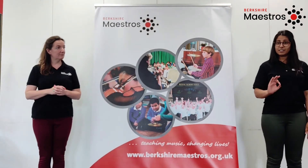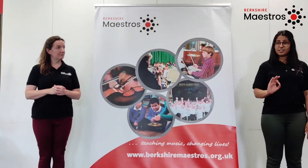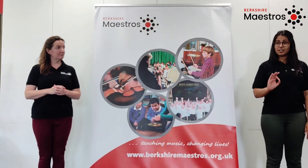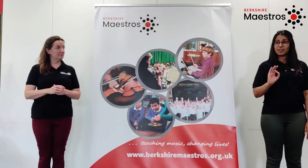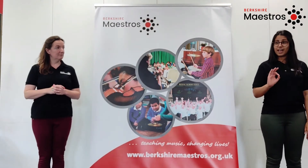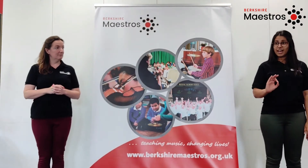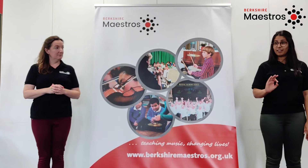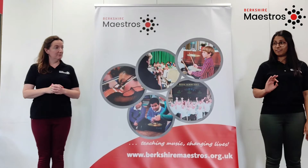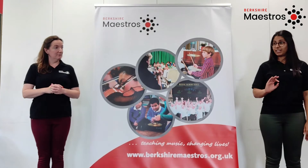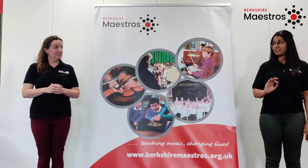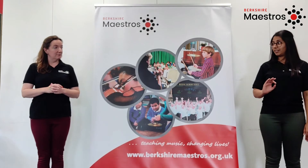elevator, elevator.